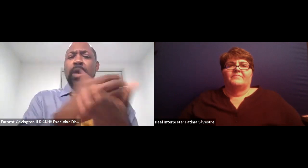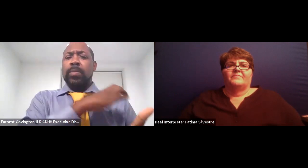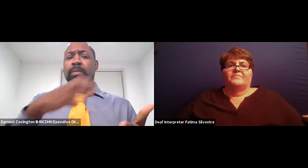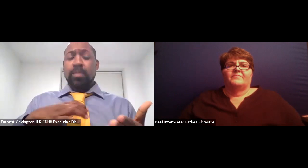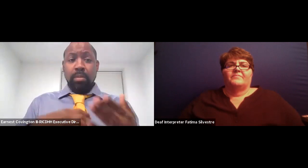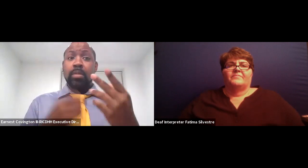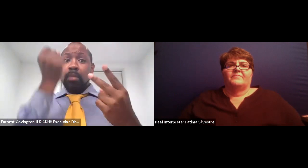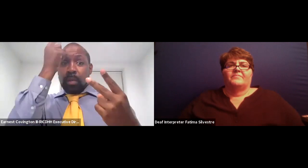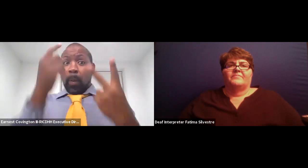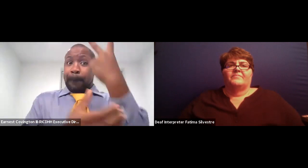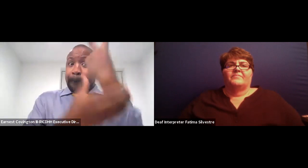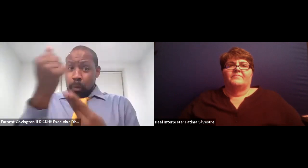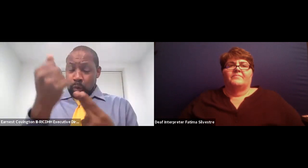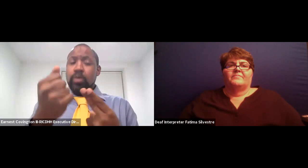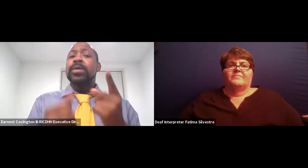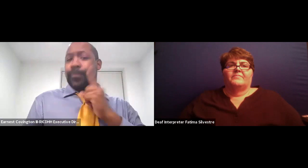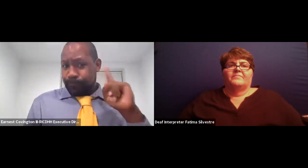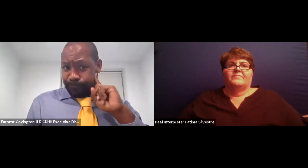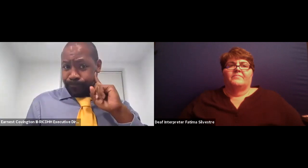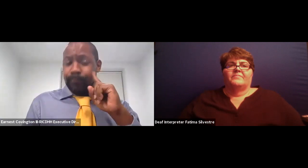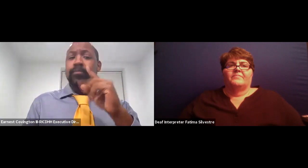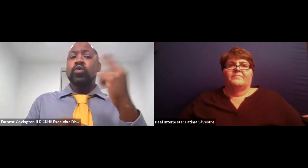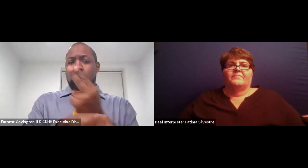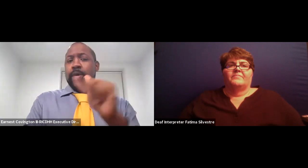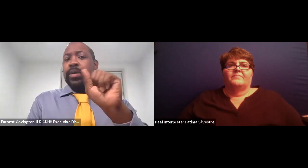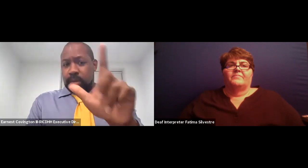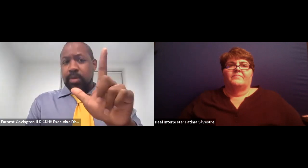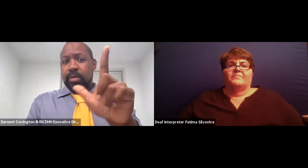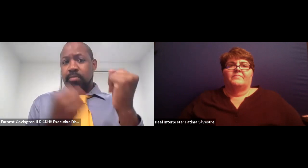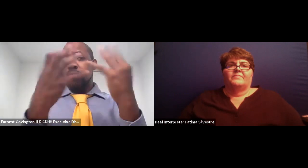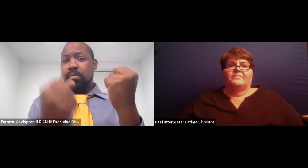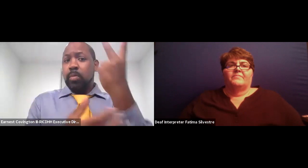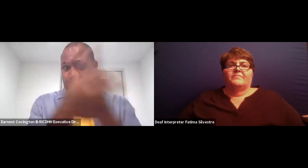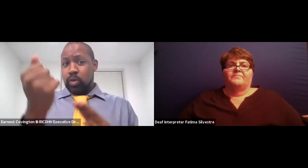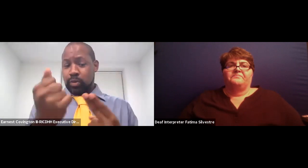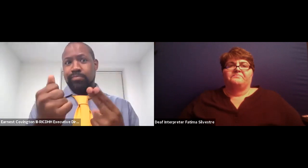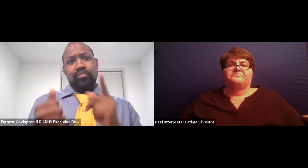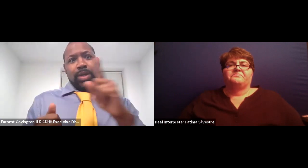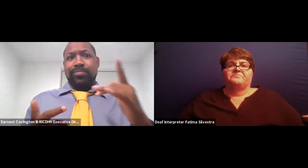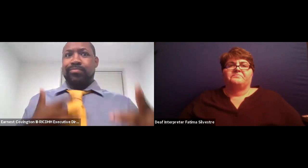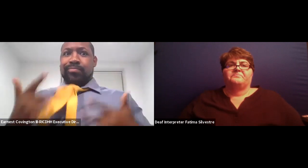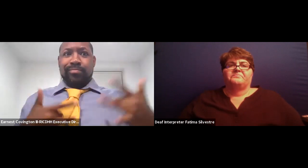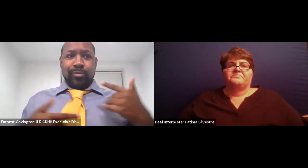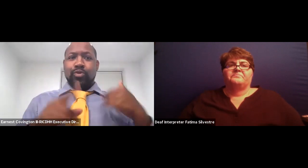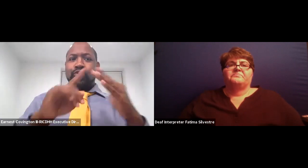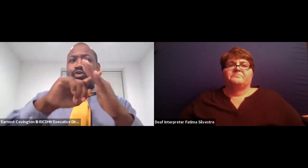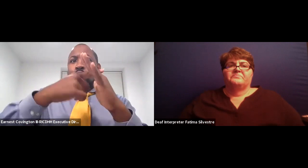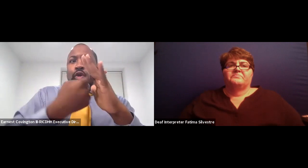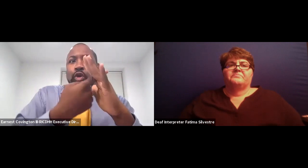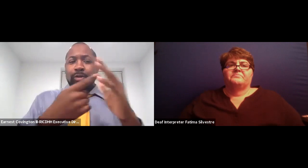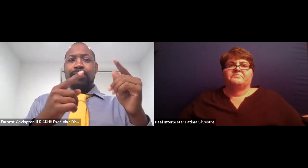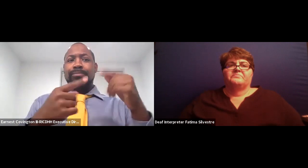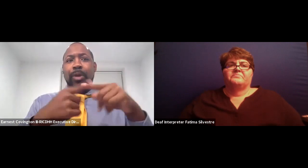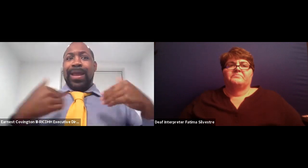you're interested in joining that meeting, it's open to the public. And you'll see our new commissioners. They are both deaf and they both use American